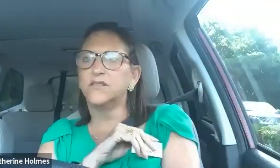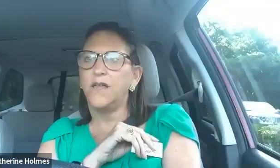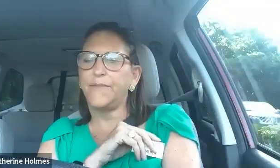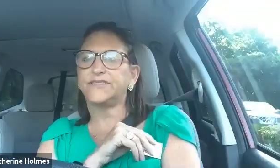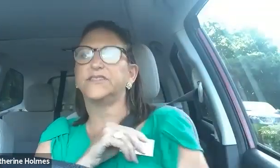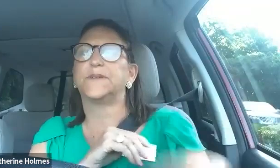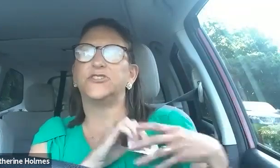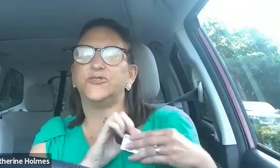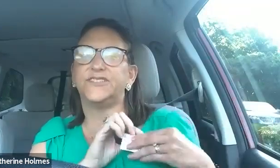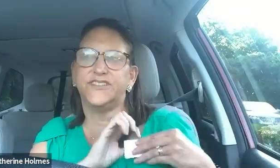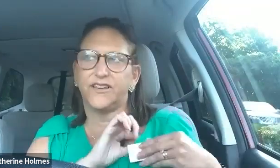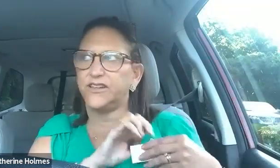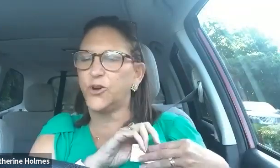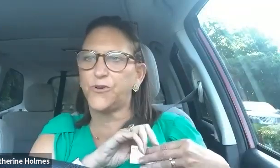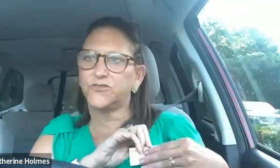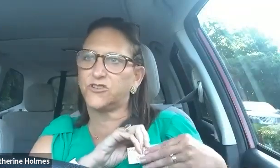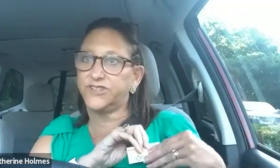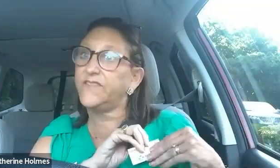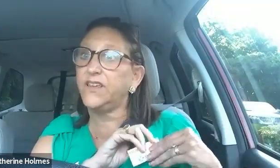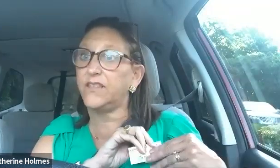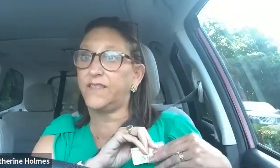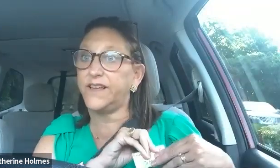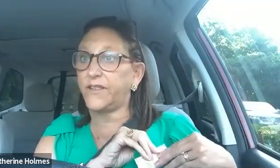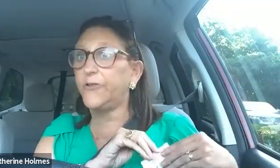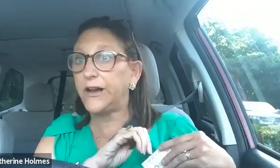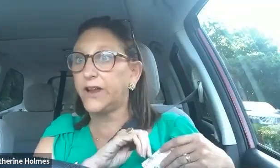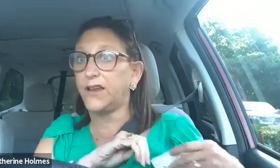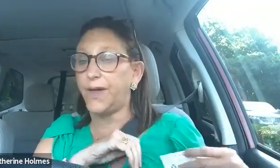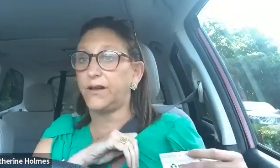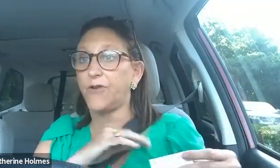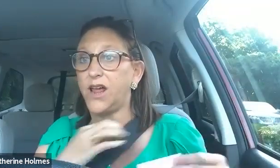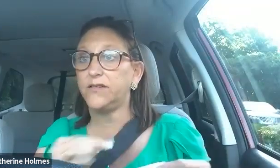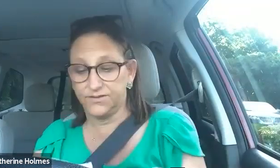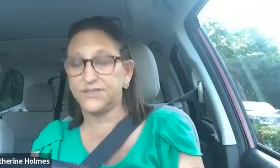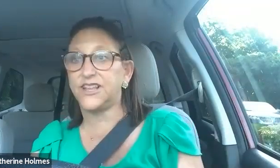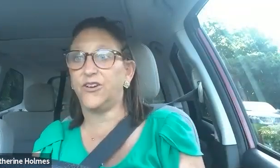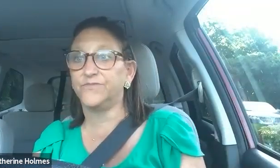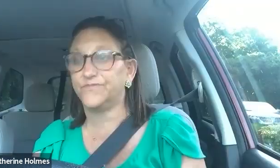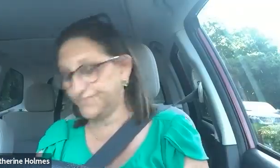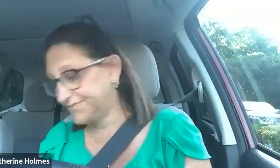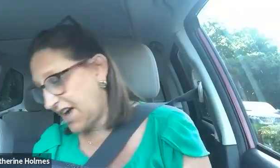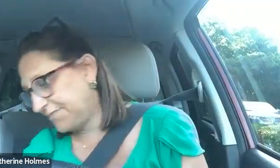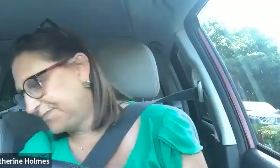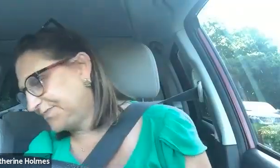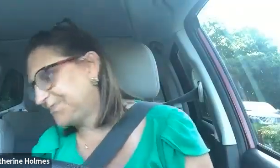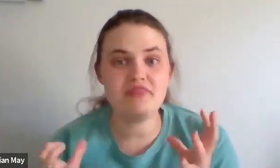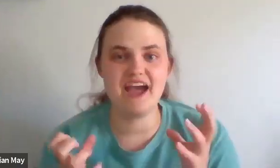That makes sense because you see the interpreters on TV and things, and they're very animated, right? Yes. So, yeah. You want that.